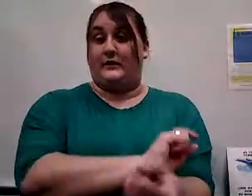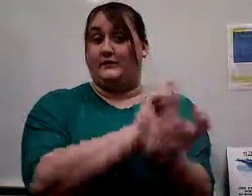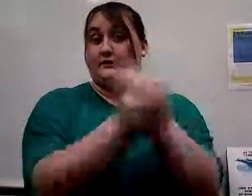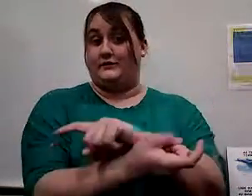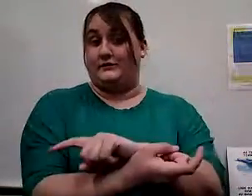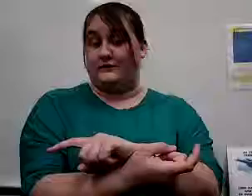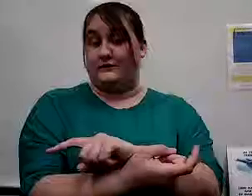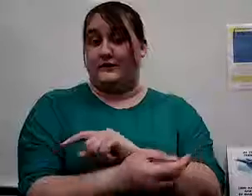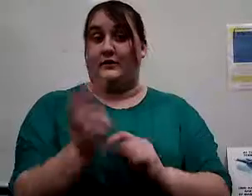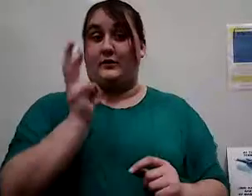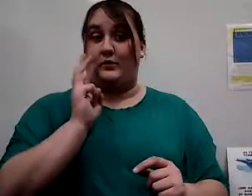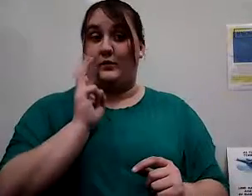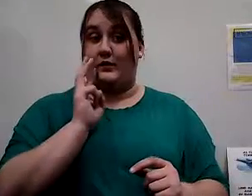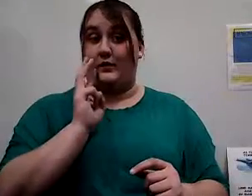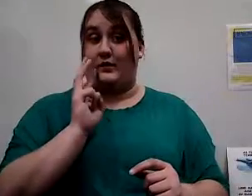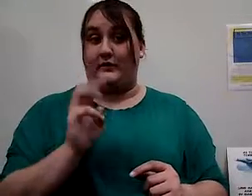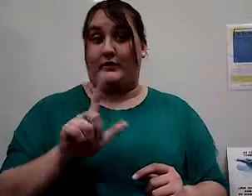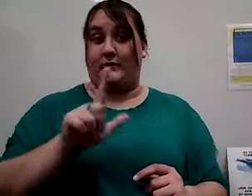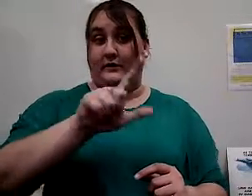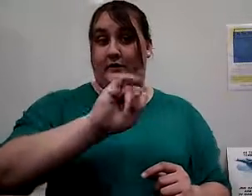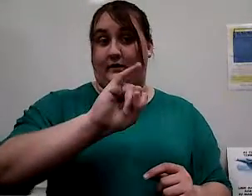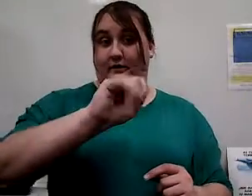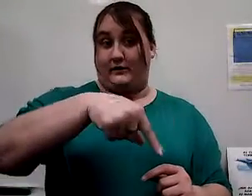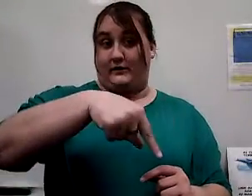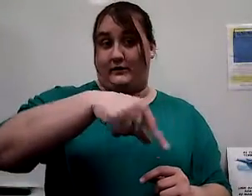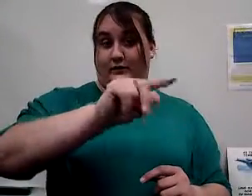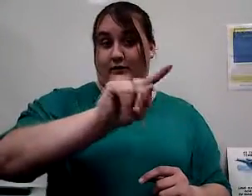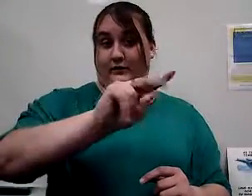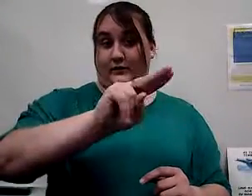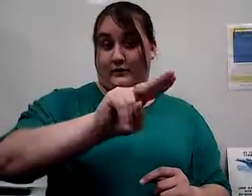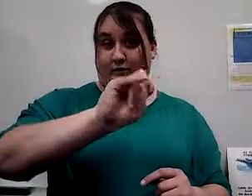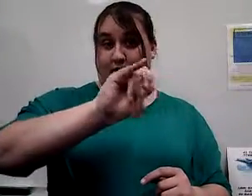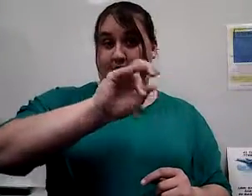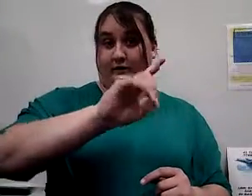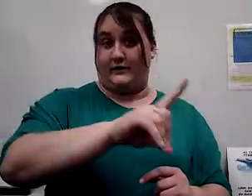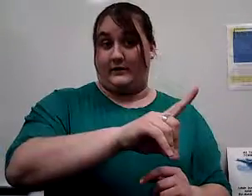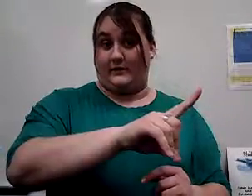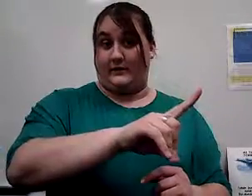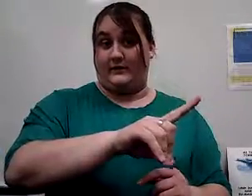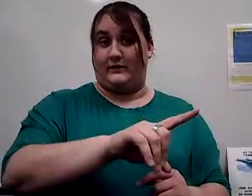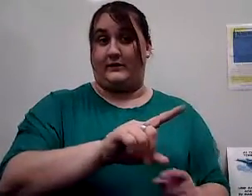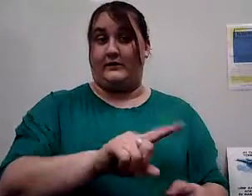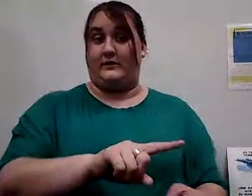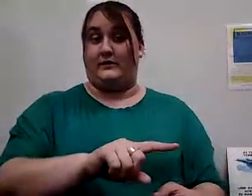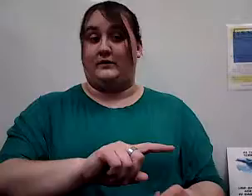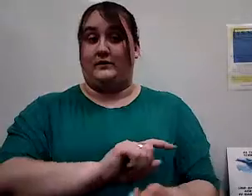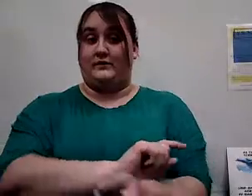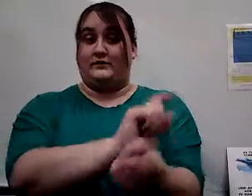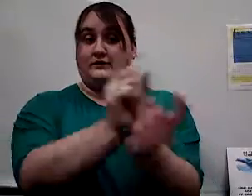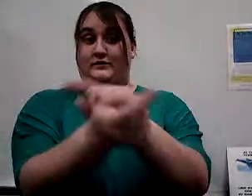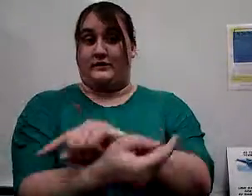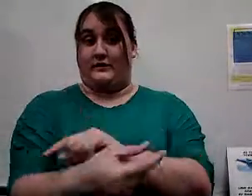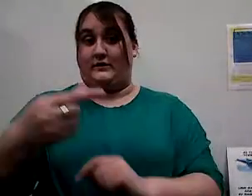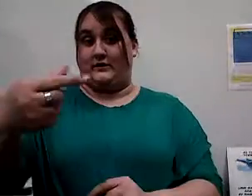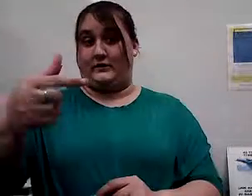gas phase. And there are probably 50 different variables that can influence the rate of evaporation, and we'll talk